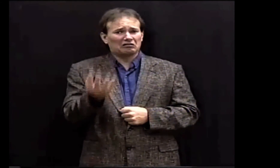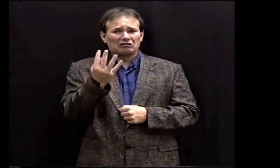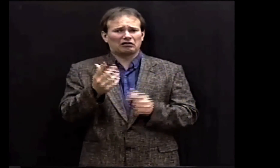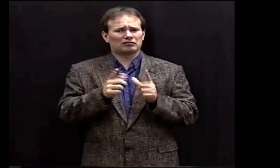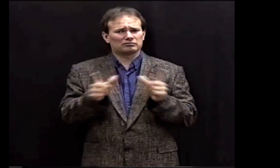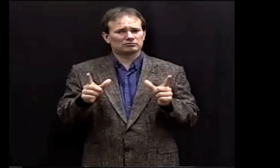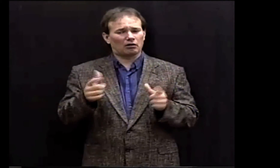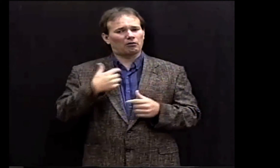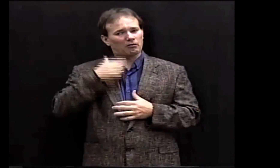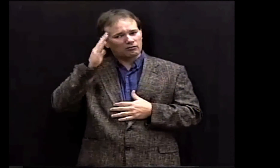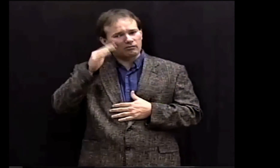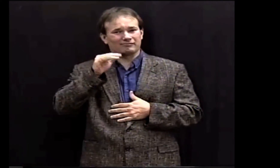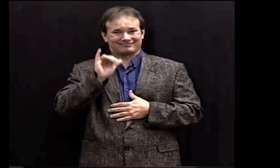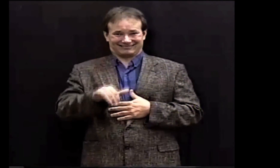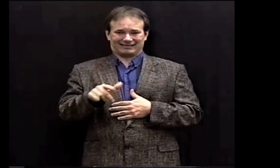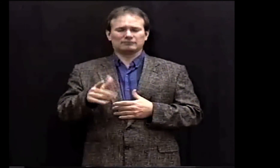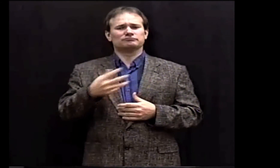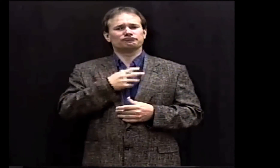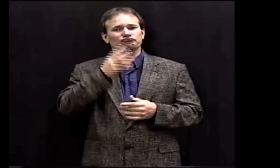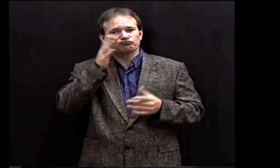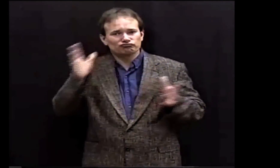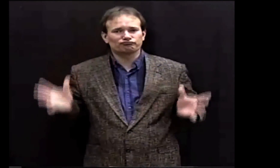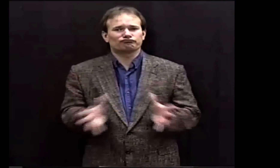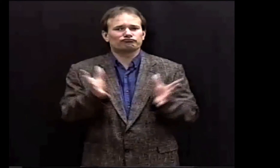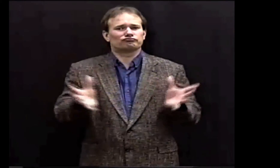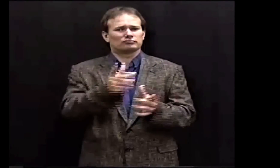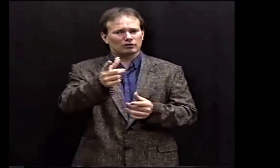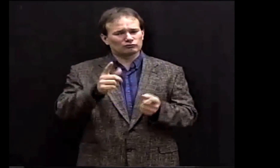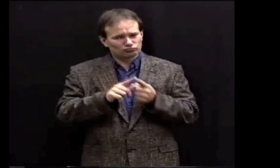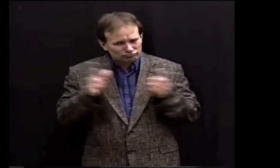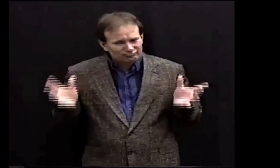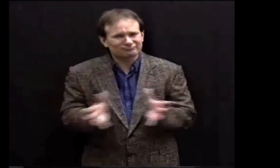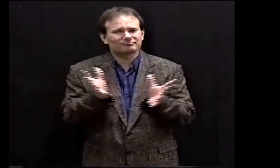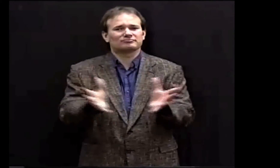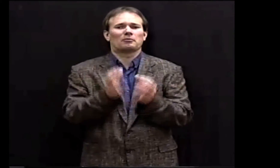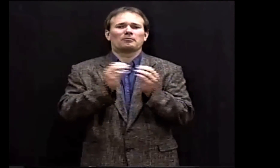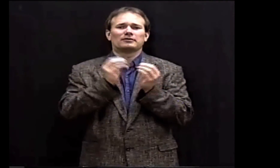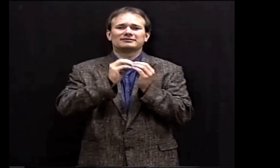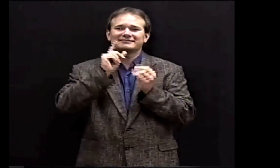deaf children to learn more languages and help support the movement of bilingualism.